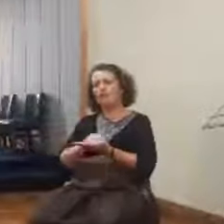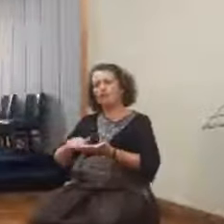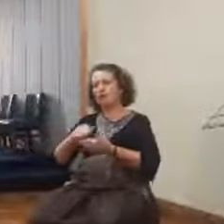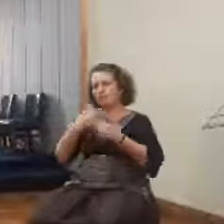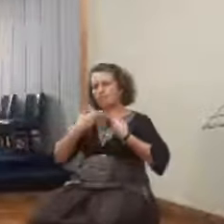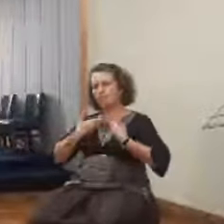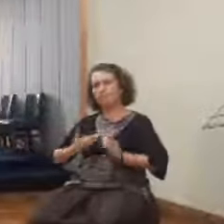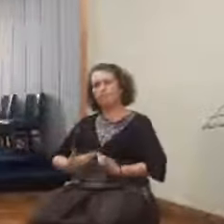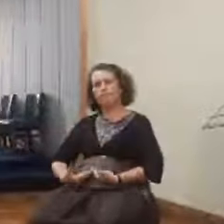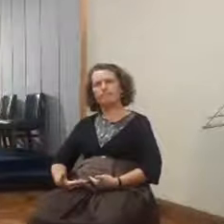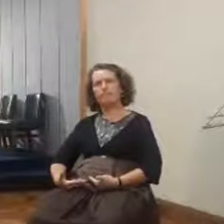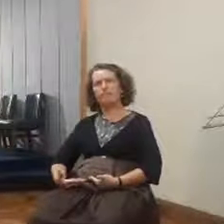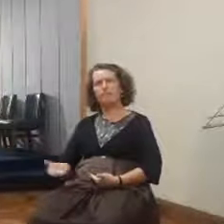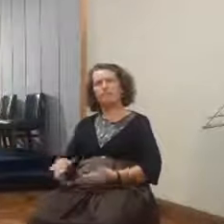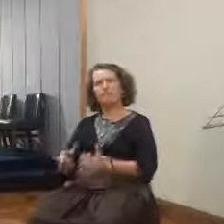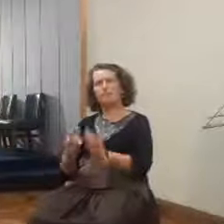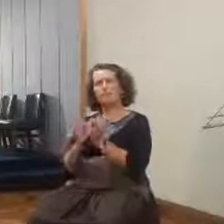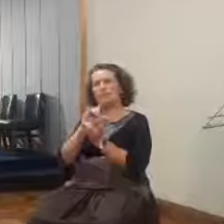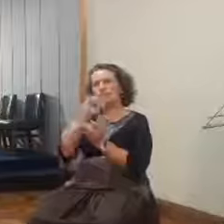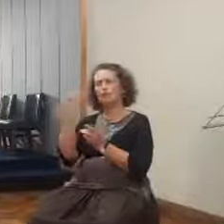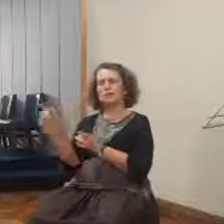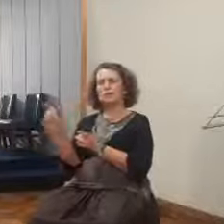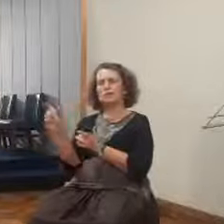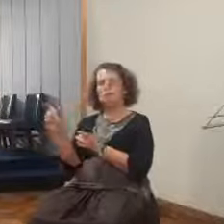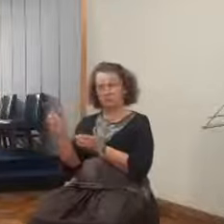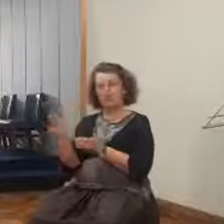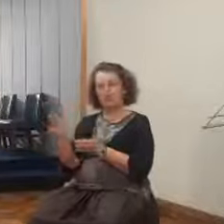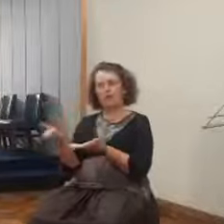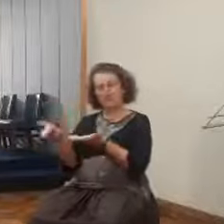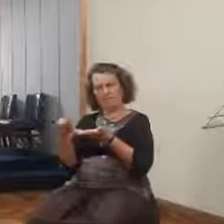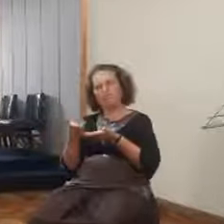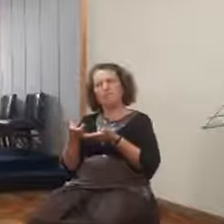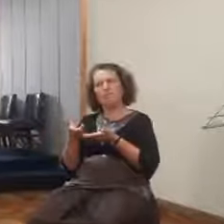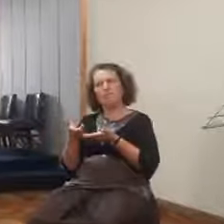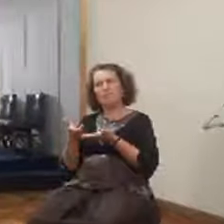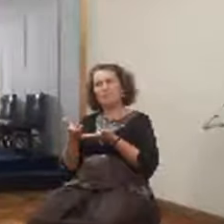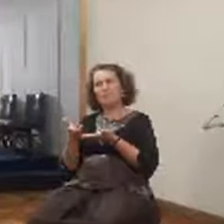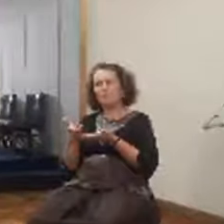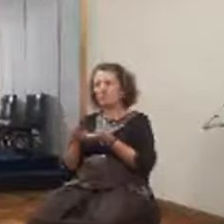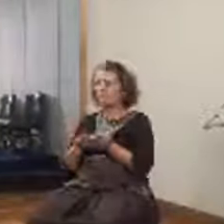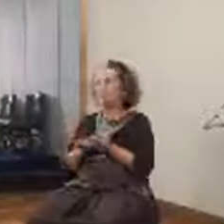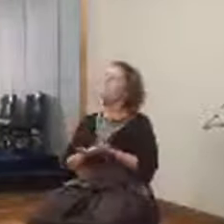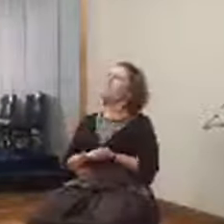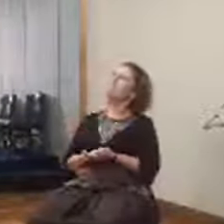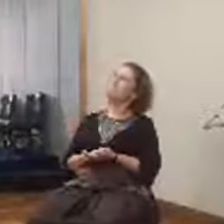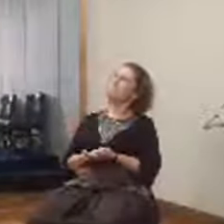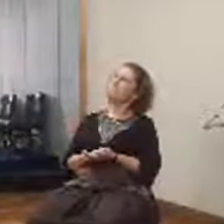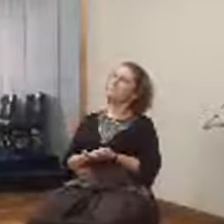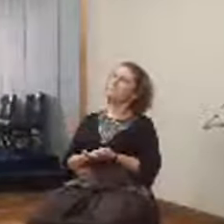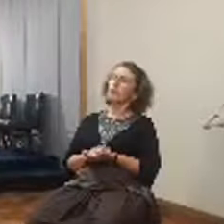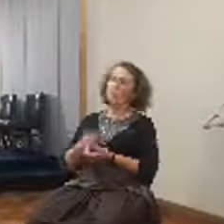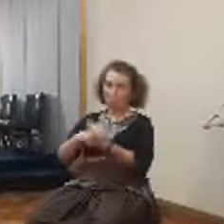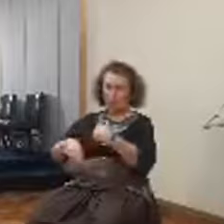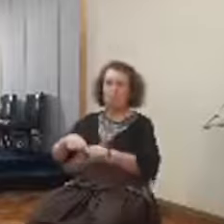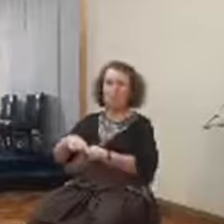that is righteousness imputed to us by Christ, and we may be described as the righteous.